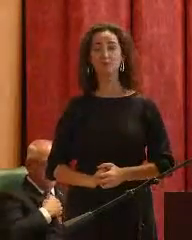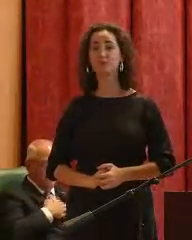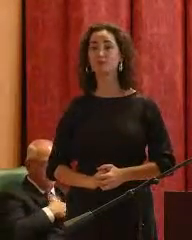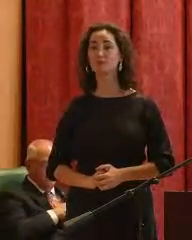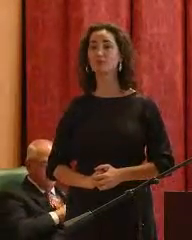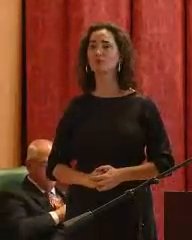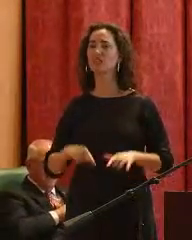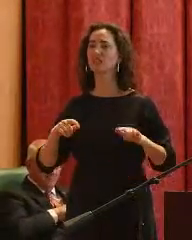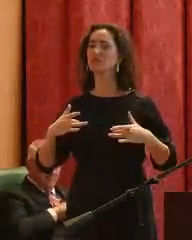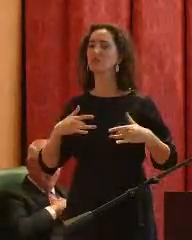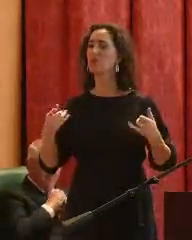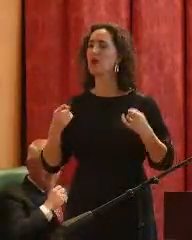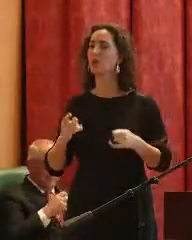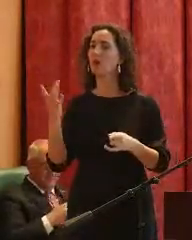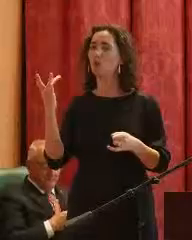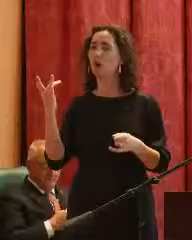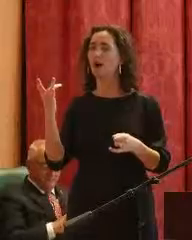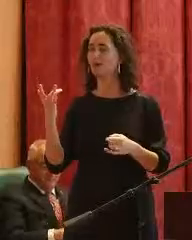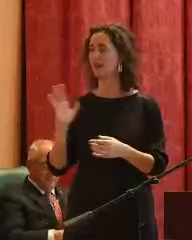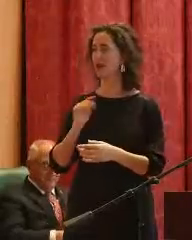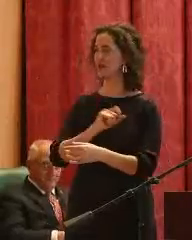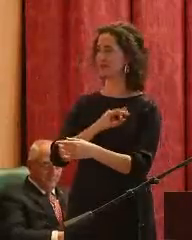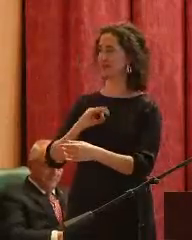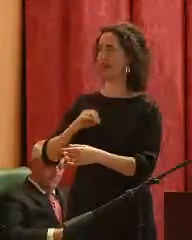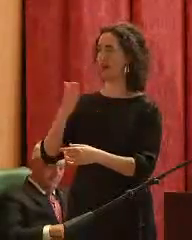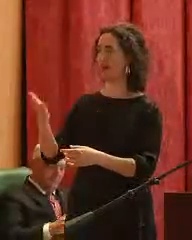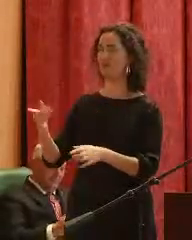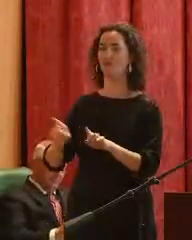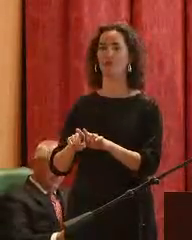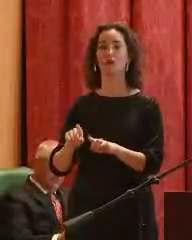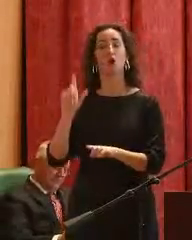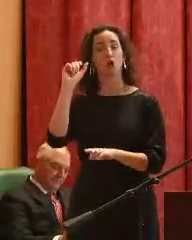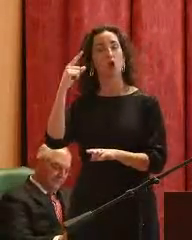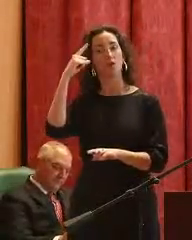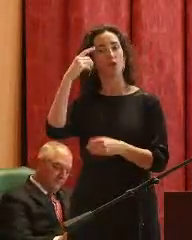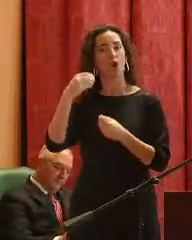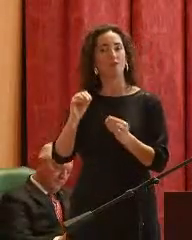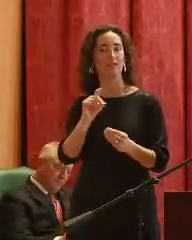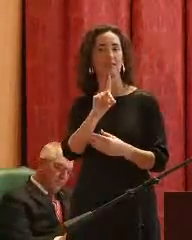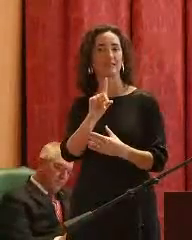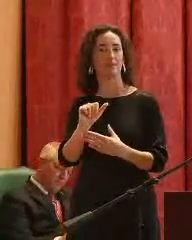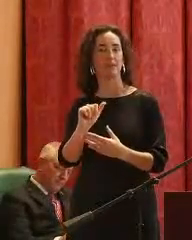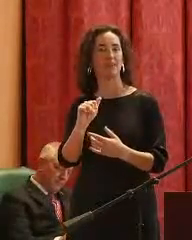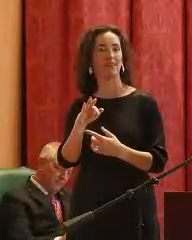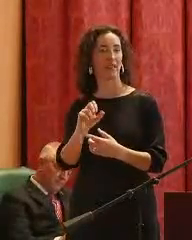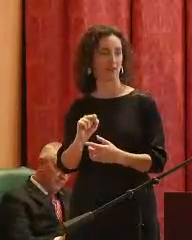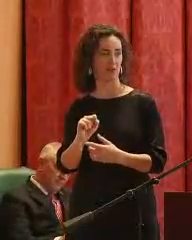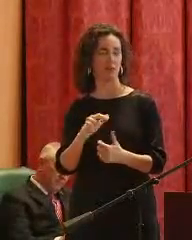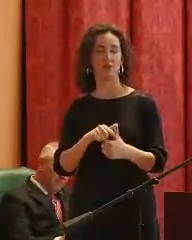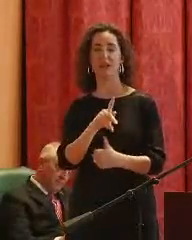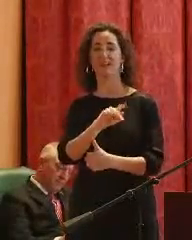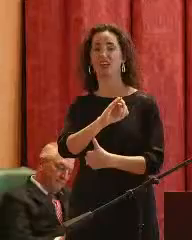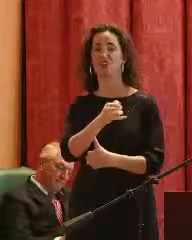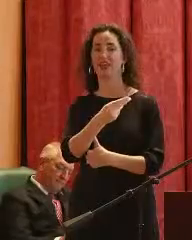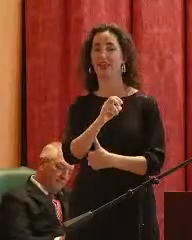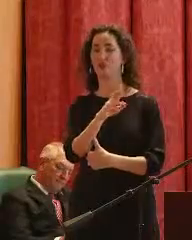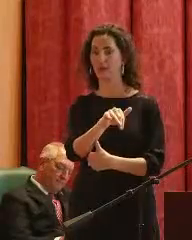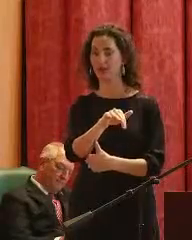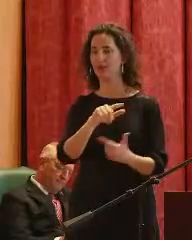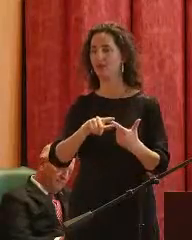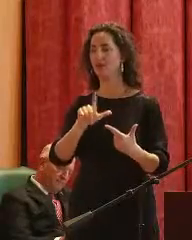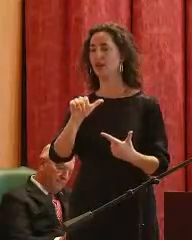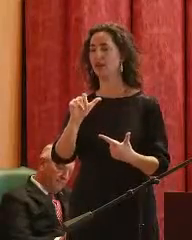is possible because of our staff in the Governor's Office of Disability Affairs, KJ Henry,